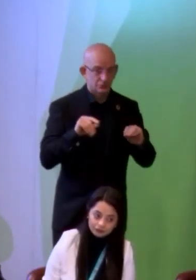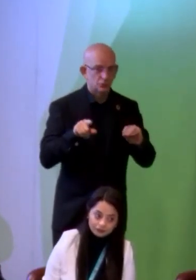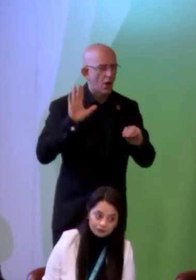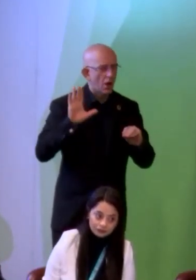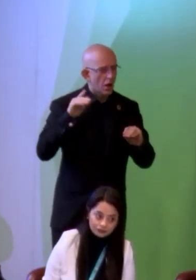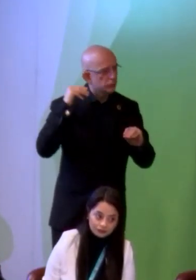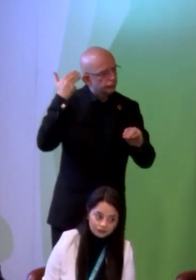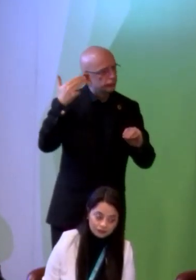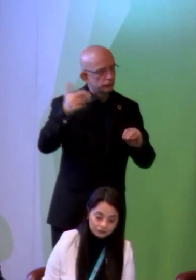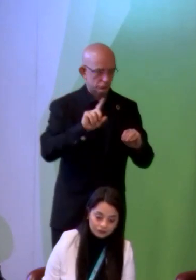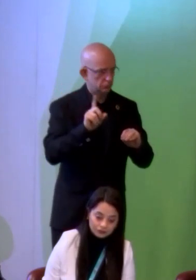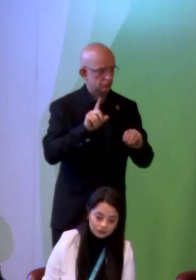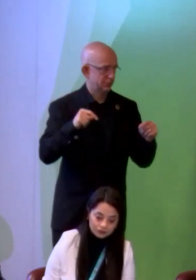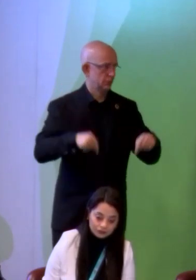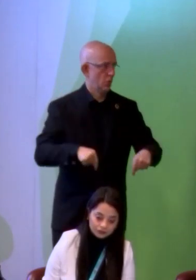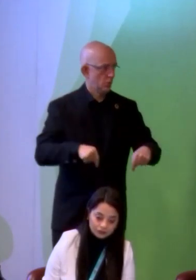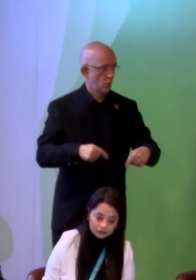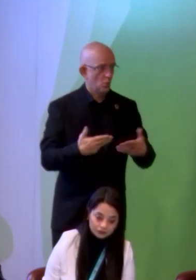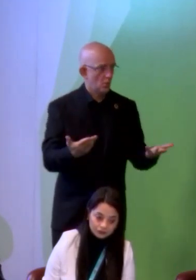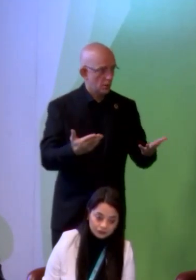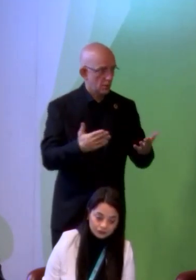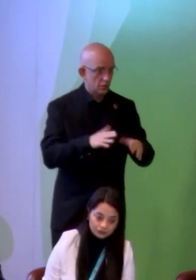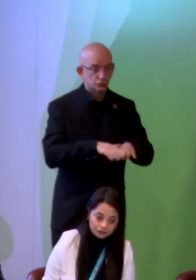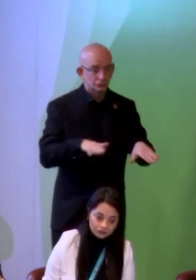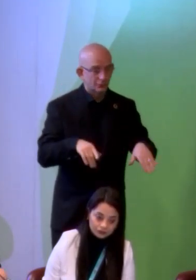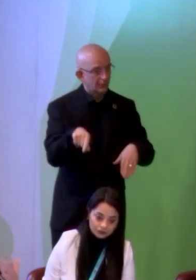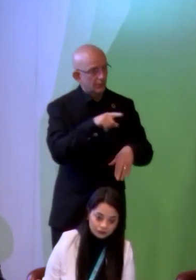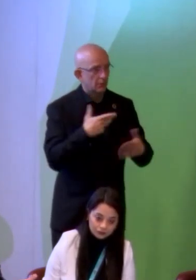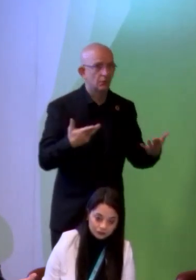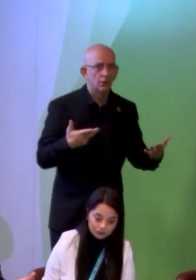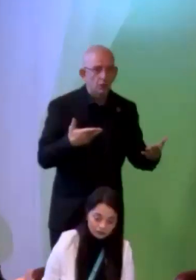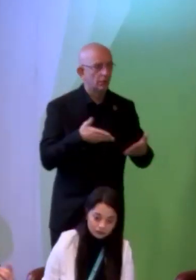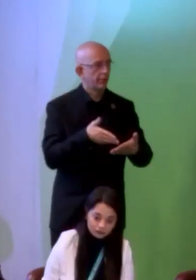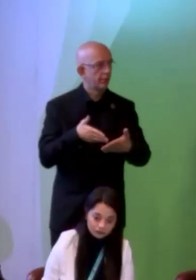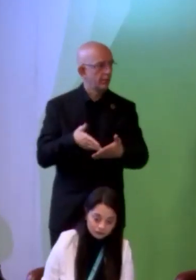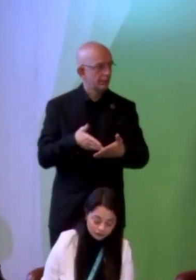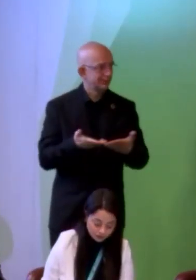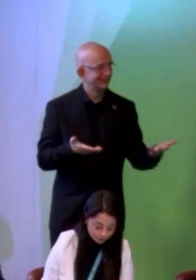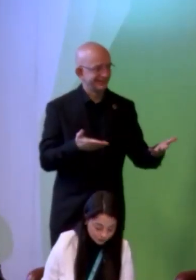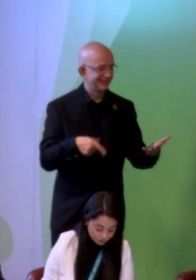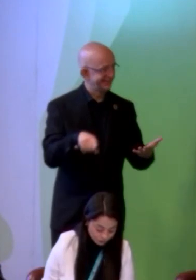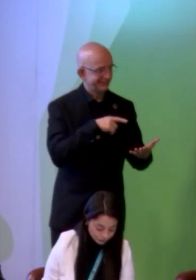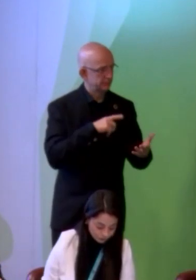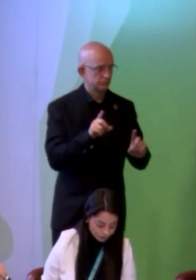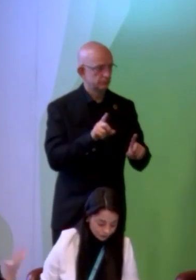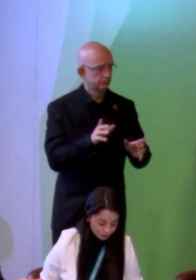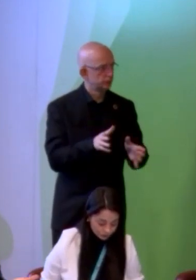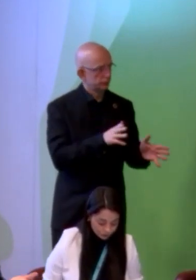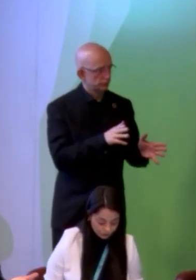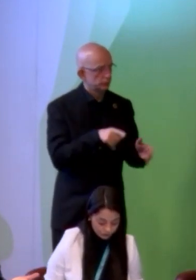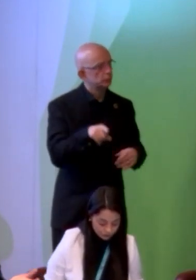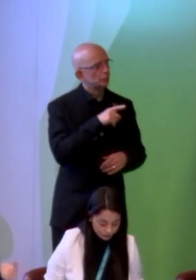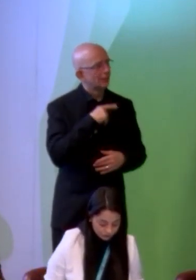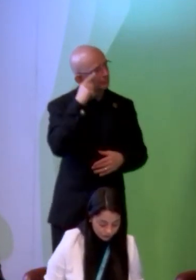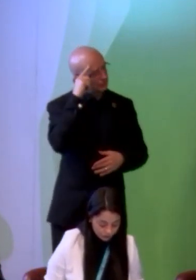excluded from moments of learning like this. And we know that anytime we're talking about excluded children, children with